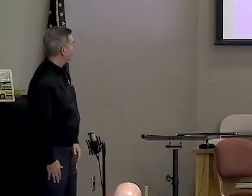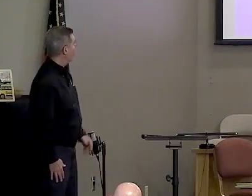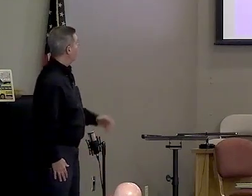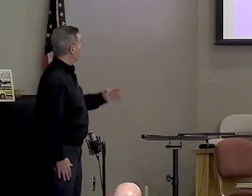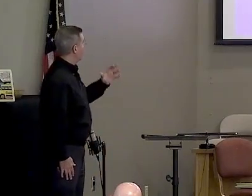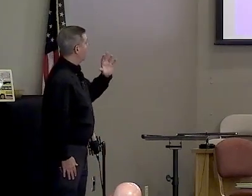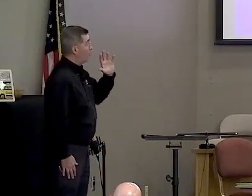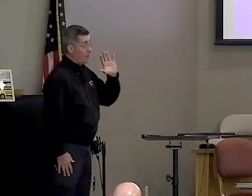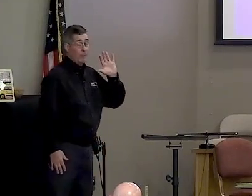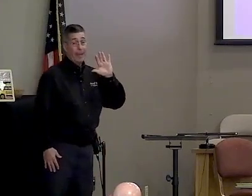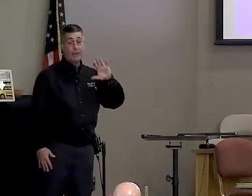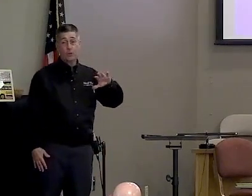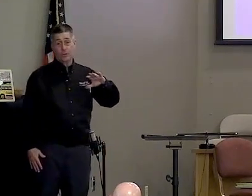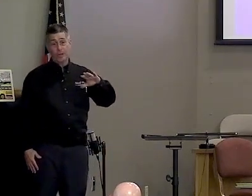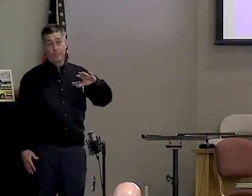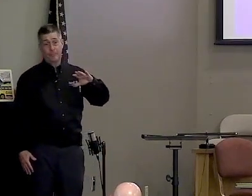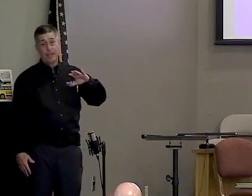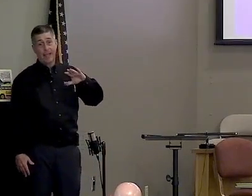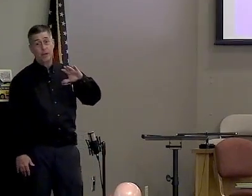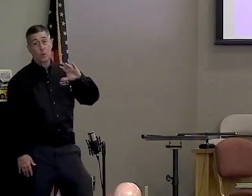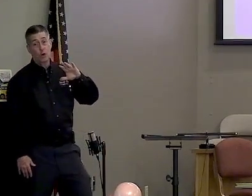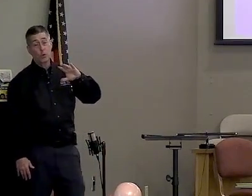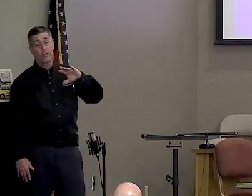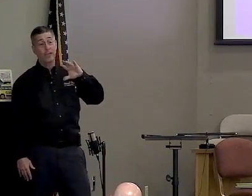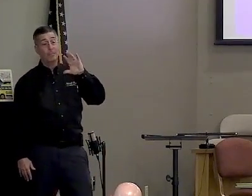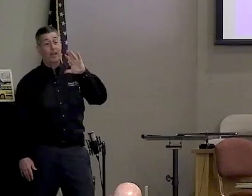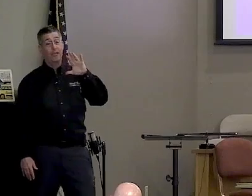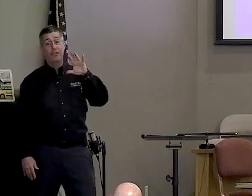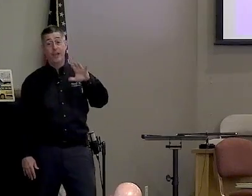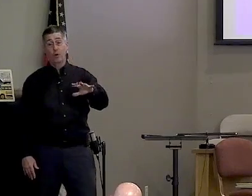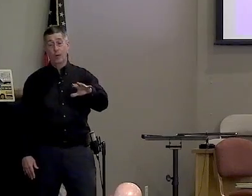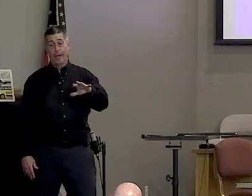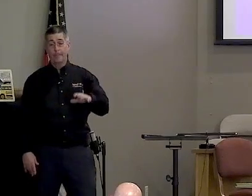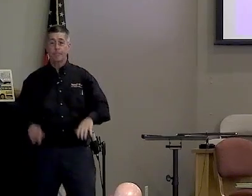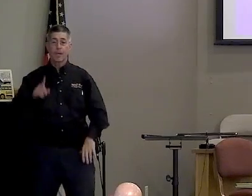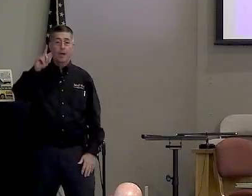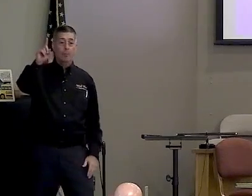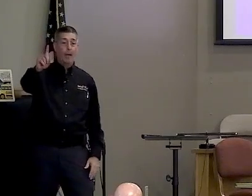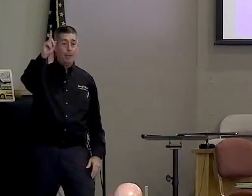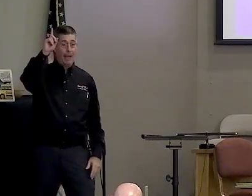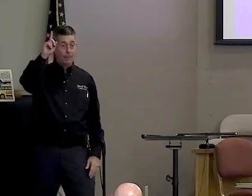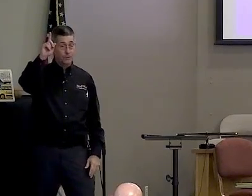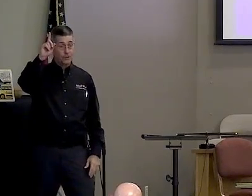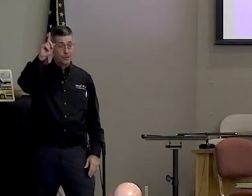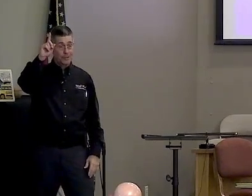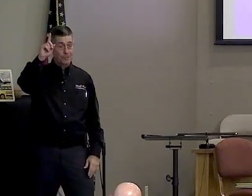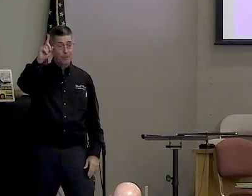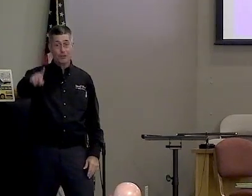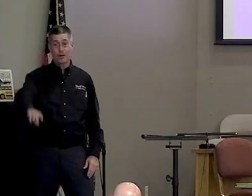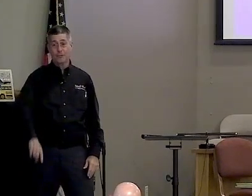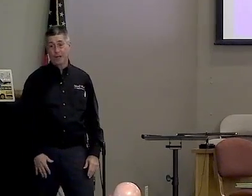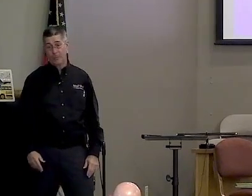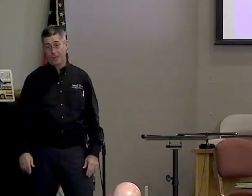So we have to be patient with them and work with them their way. Bob Himes, missionary of the Philippines,